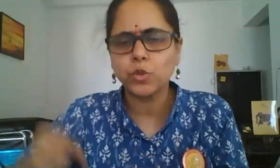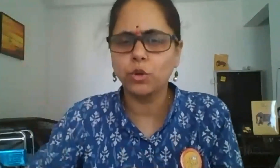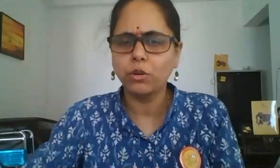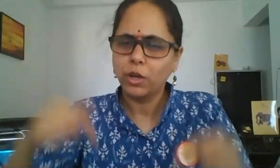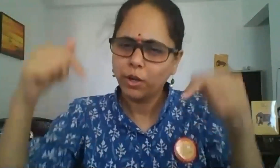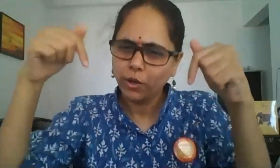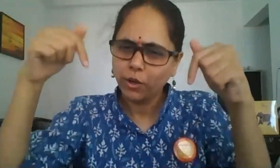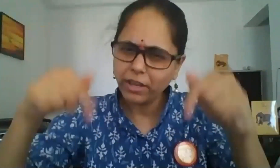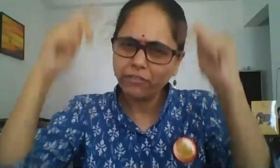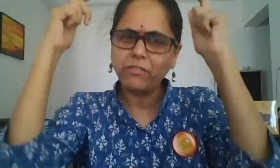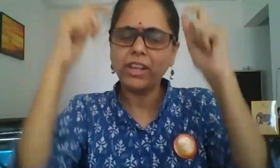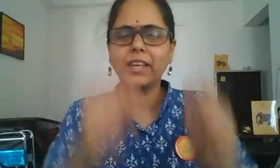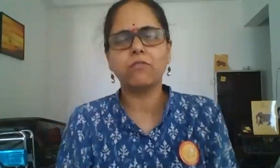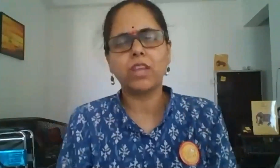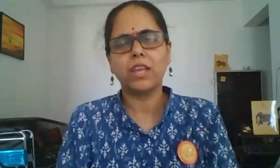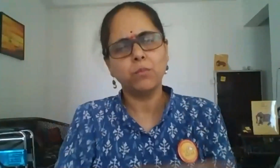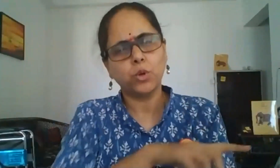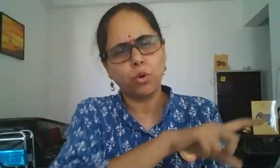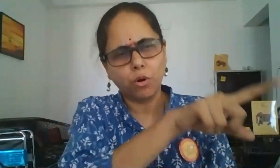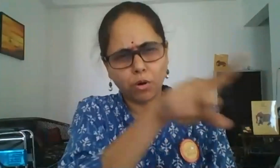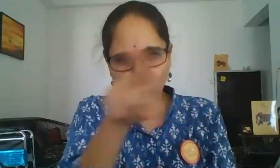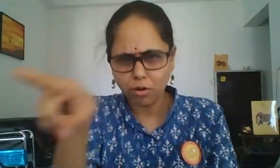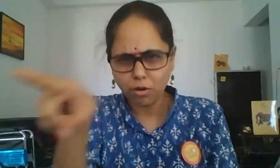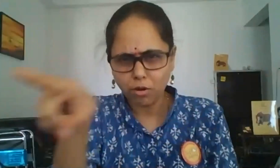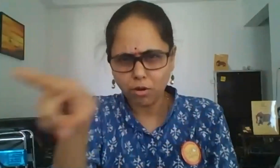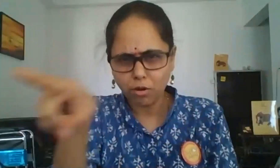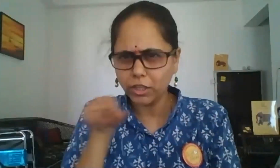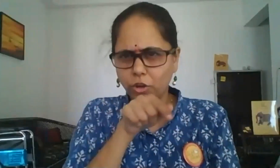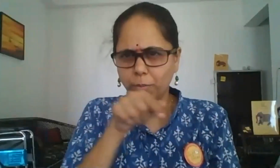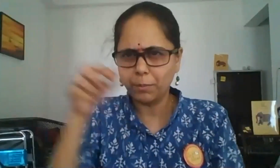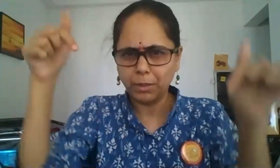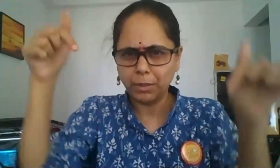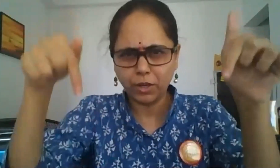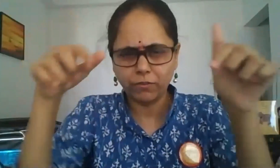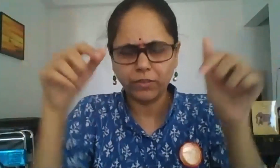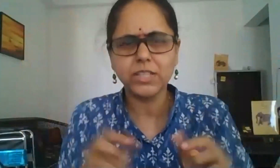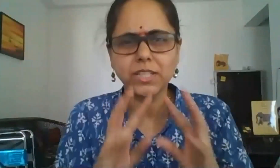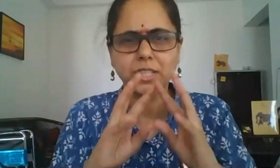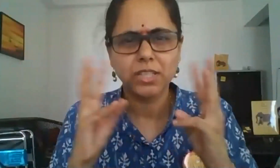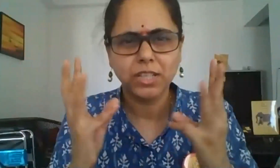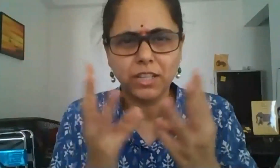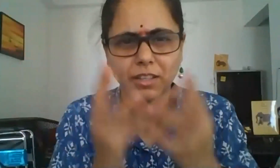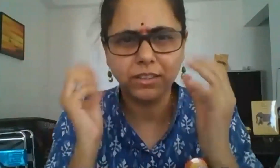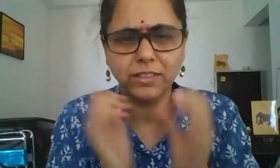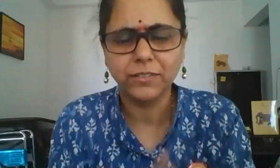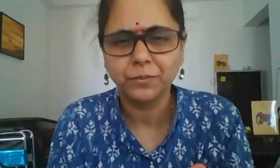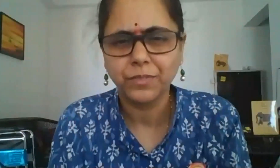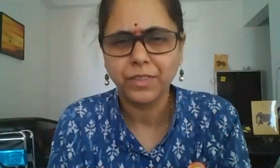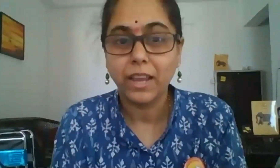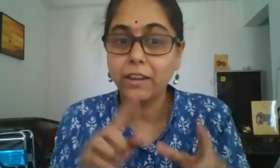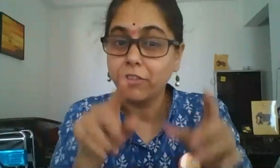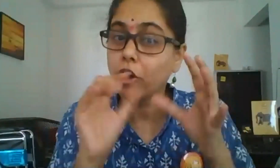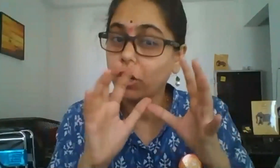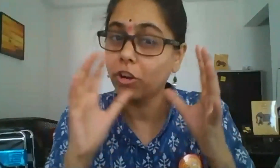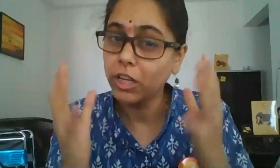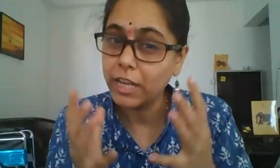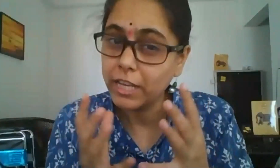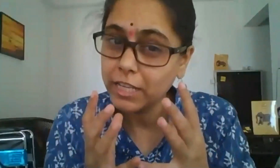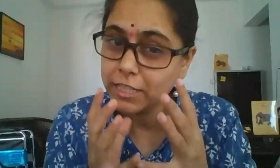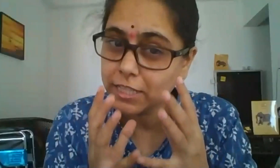no? Today we will give name to all the normal people of this earth. And we all got a nice